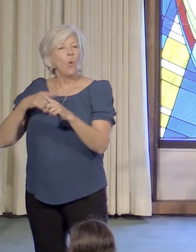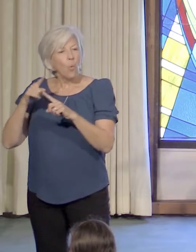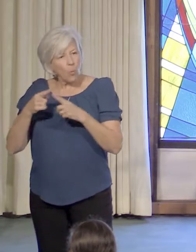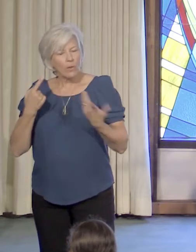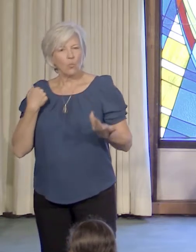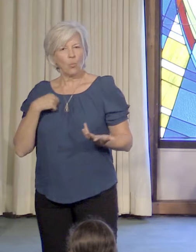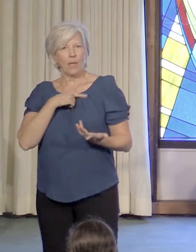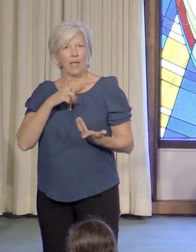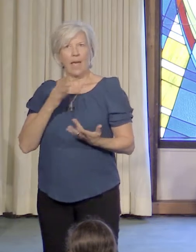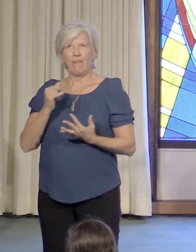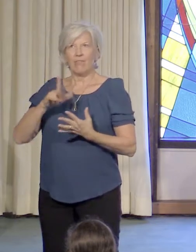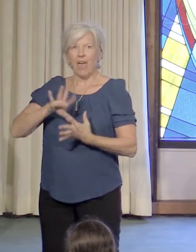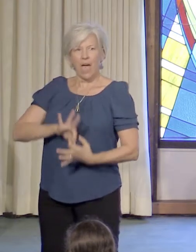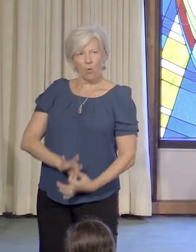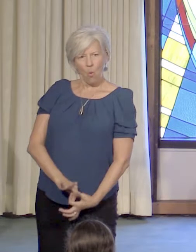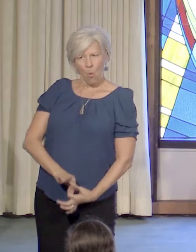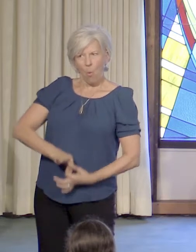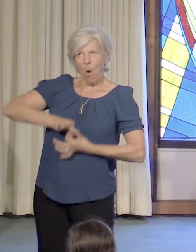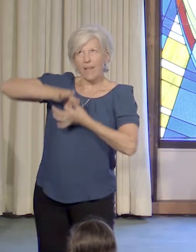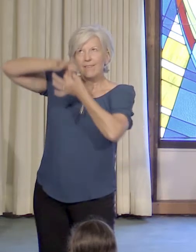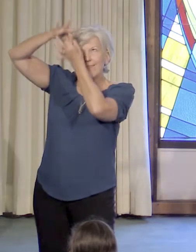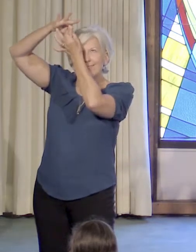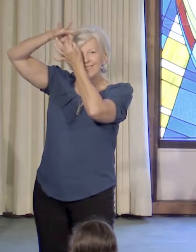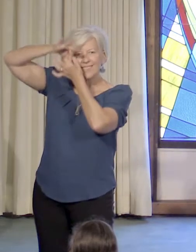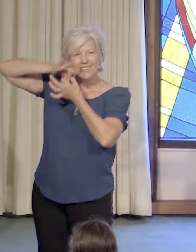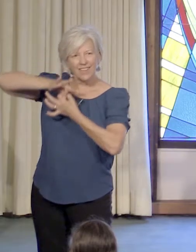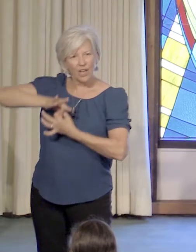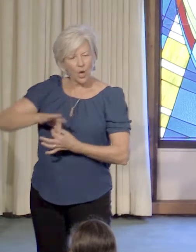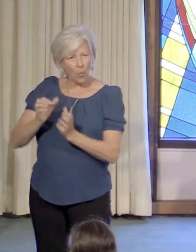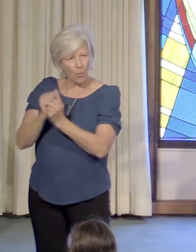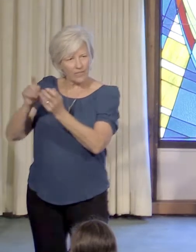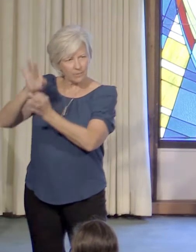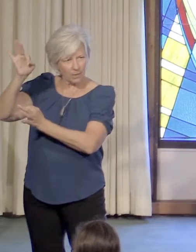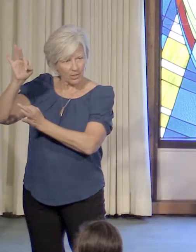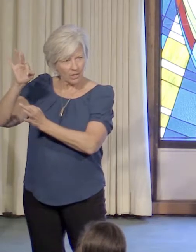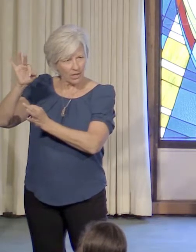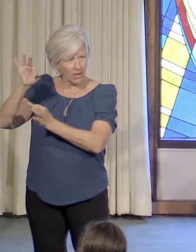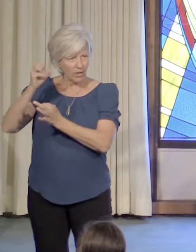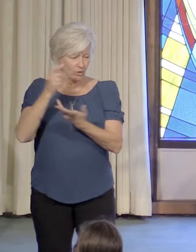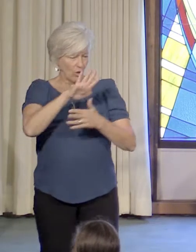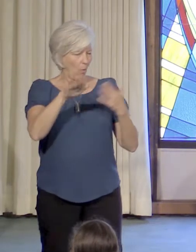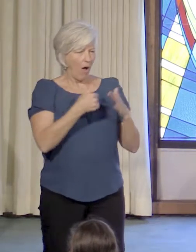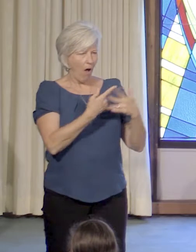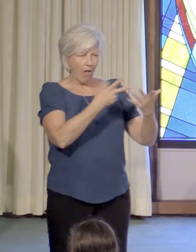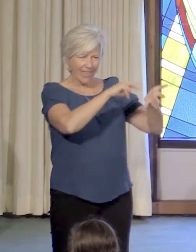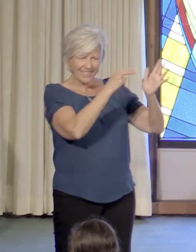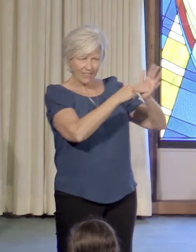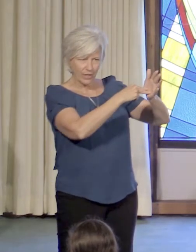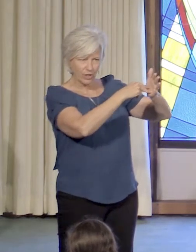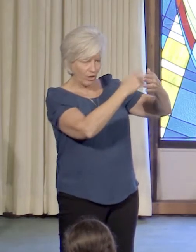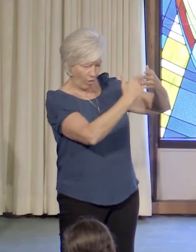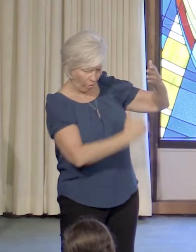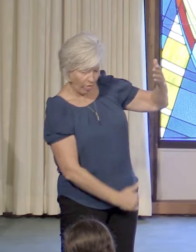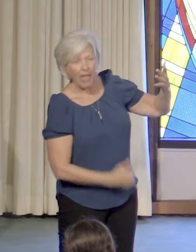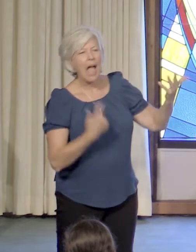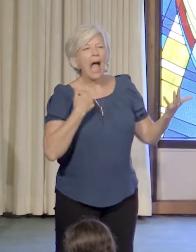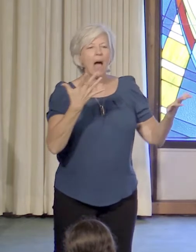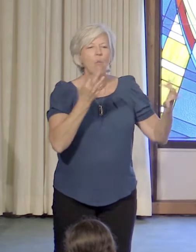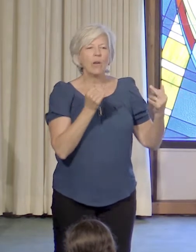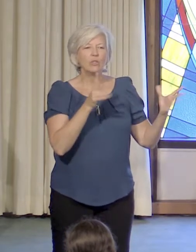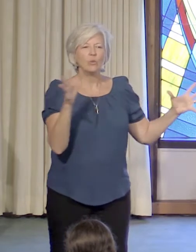our oneness with Spirit. So I take all of that stuff, all that gigantic metaphysical definition, and I wanted to roll it up